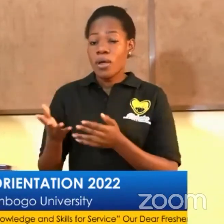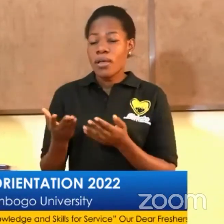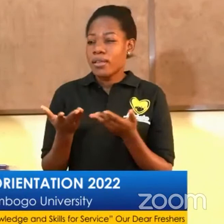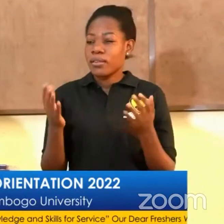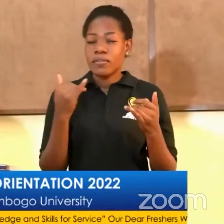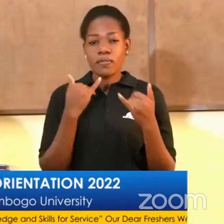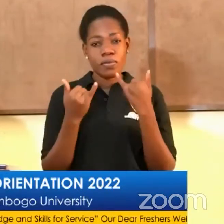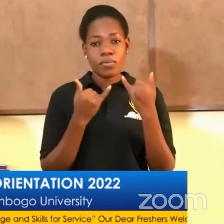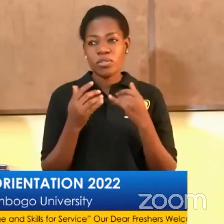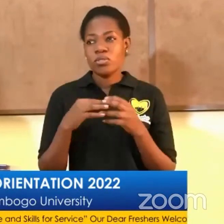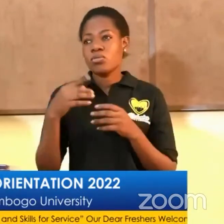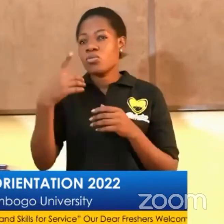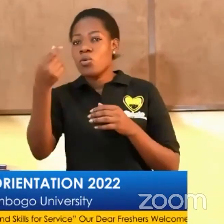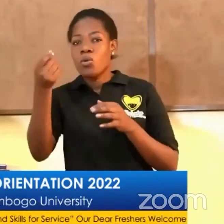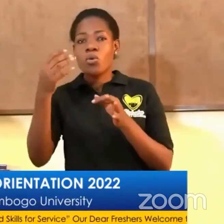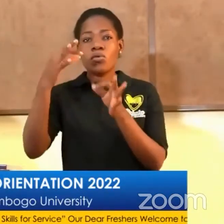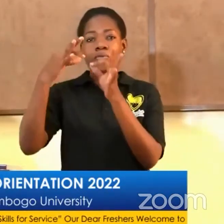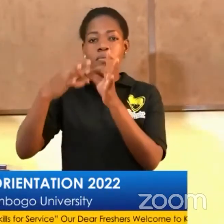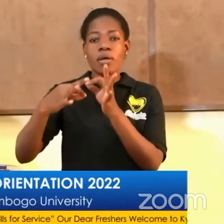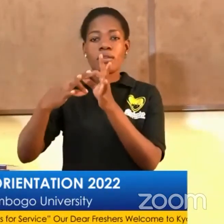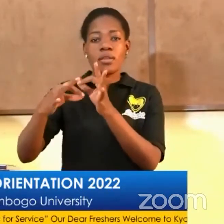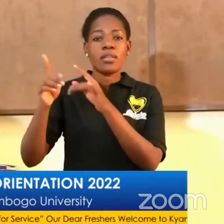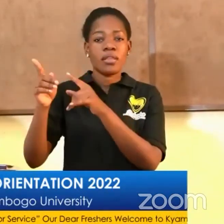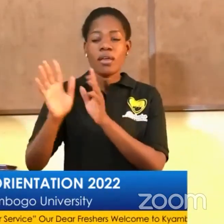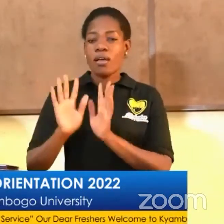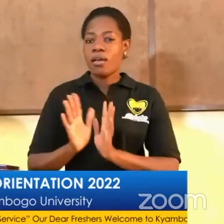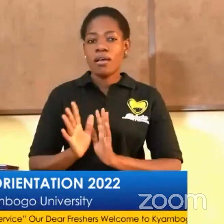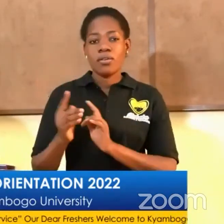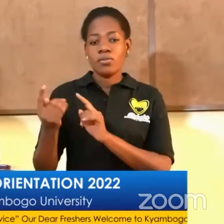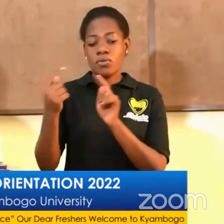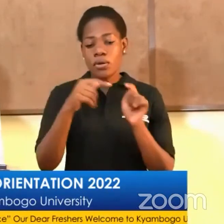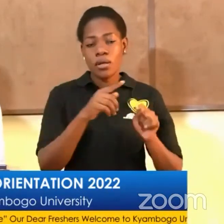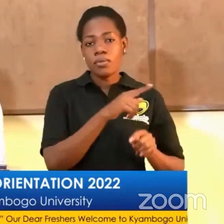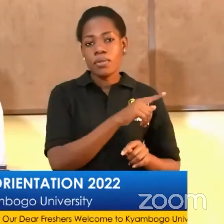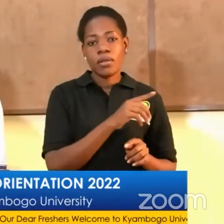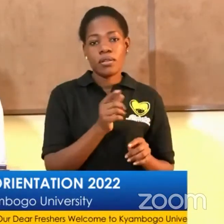need to go to Banda, come to the library, we shall be there for you.